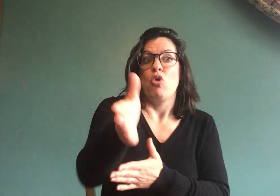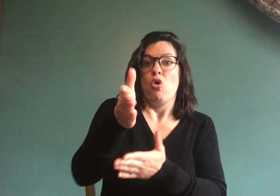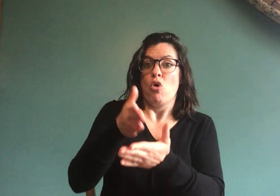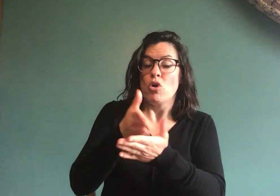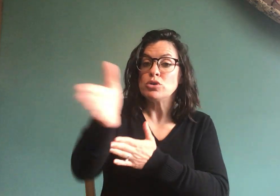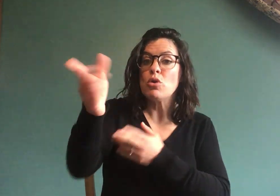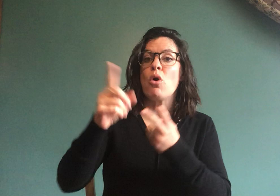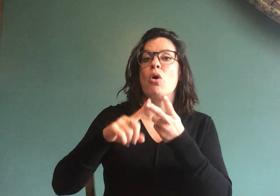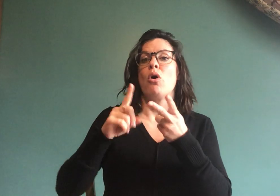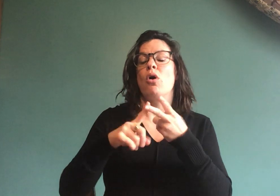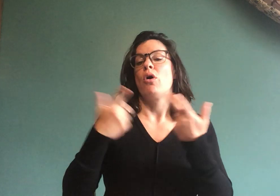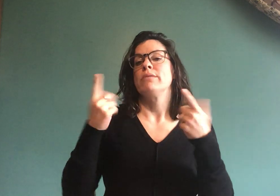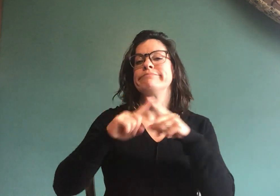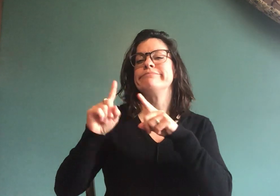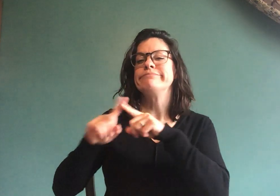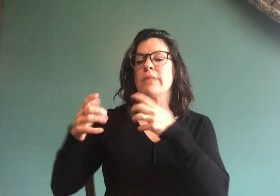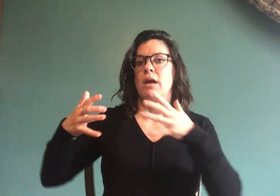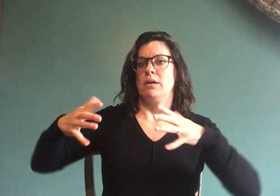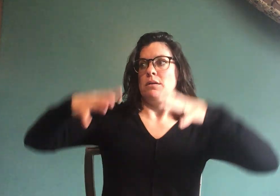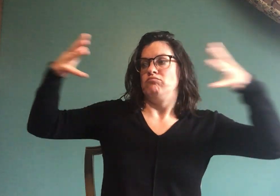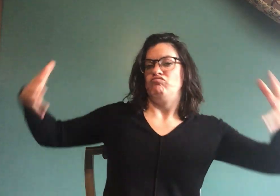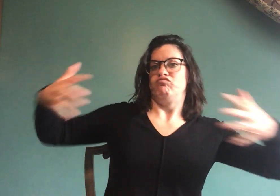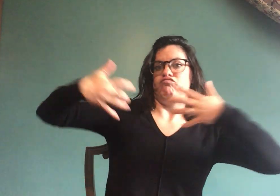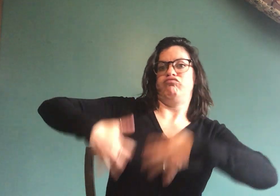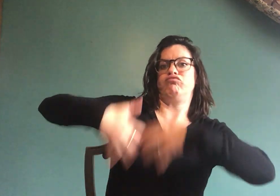Think about the tools you got. Think about the tools you got in the shop.